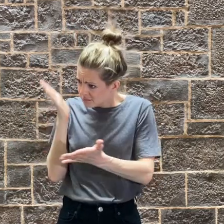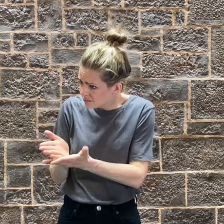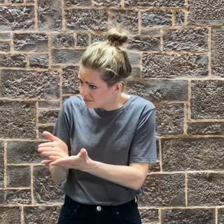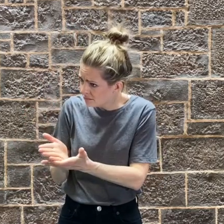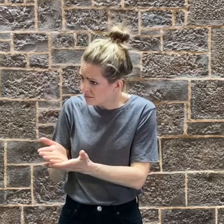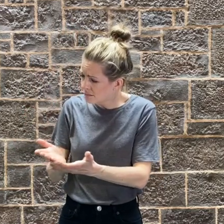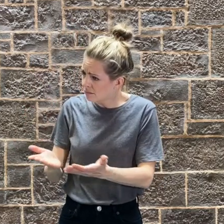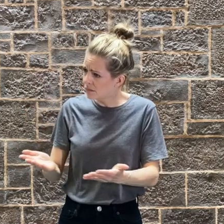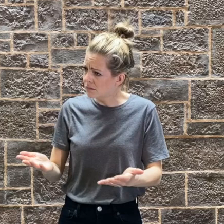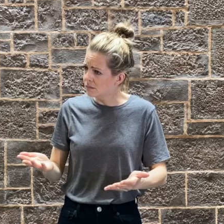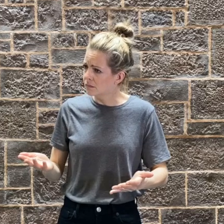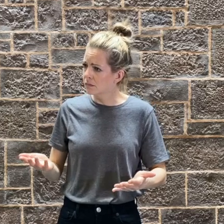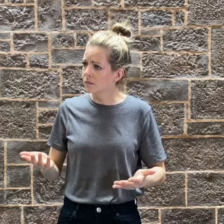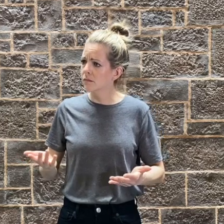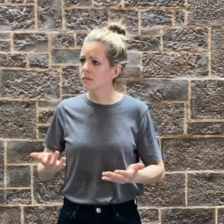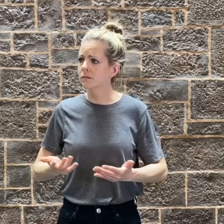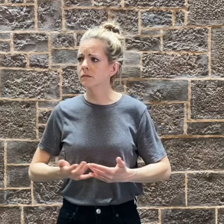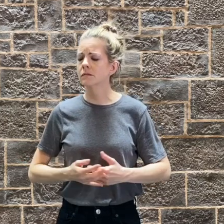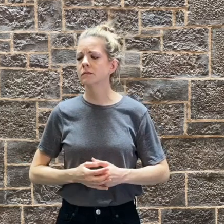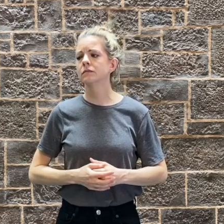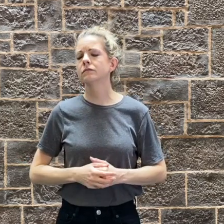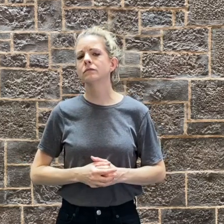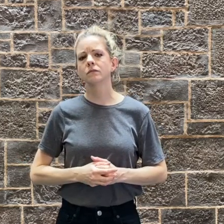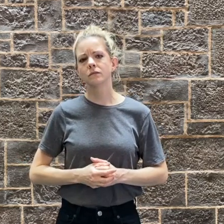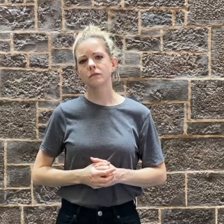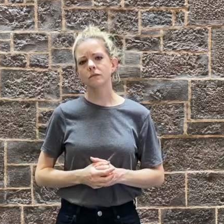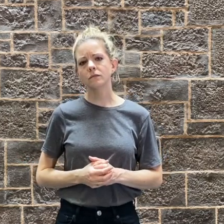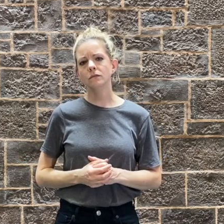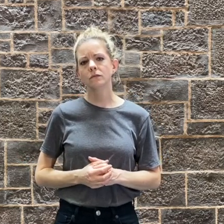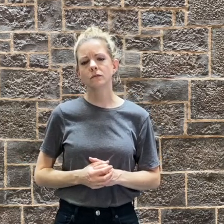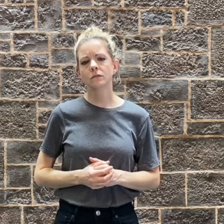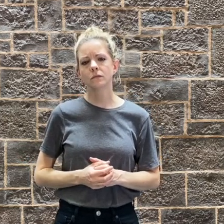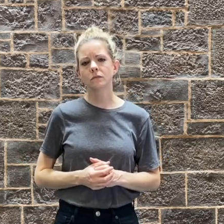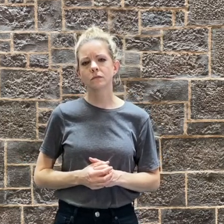in these suspicious records, these wary documents?